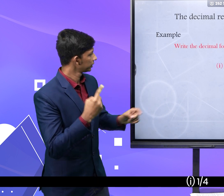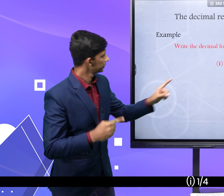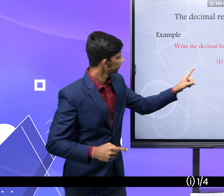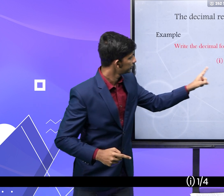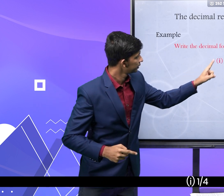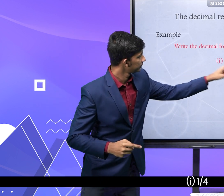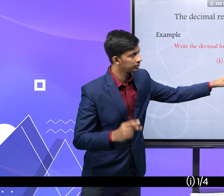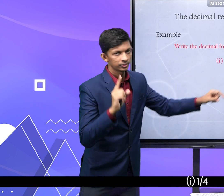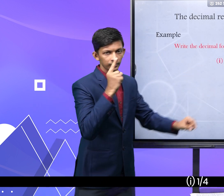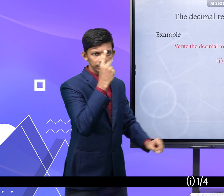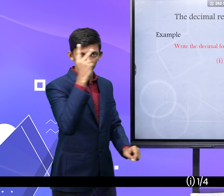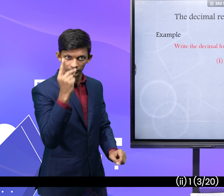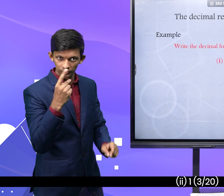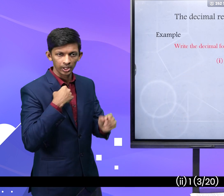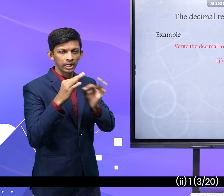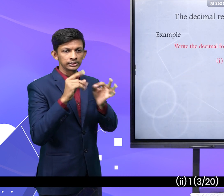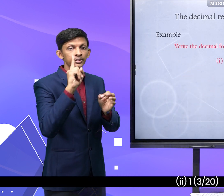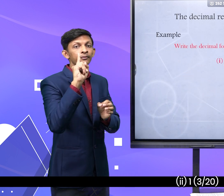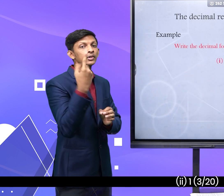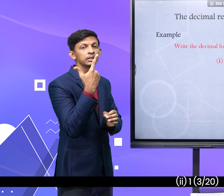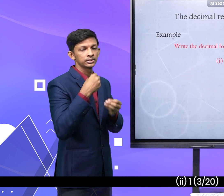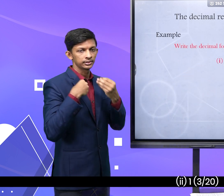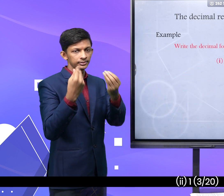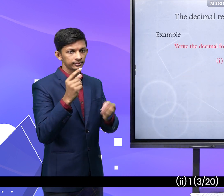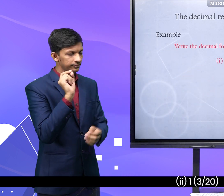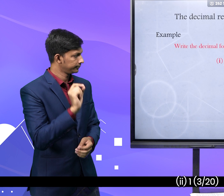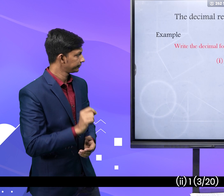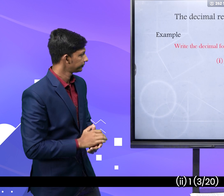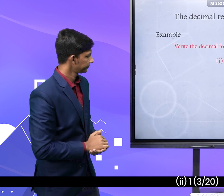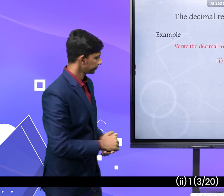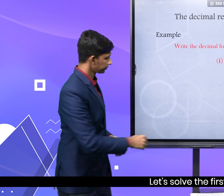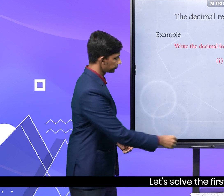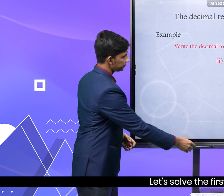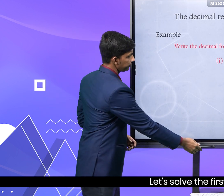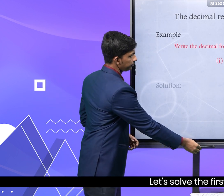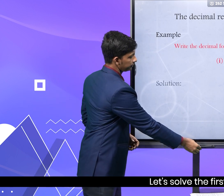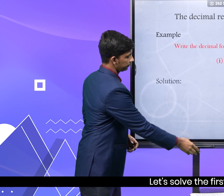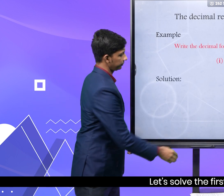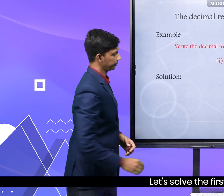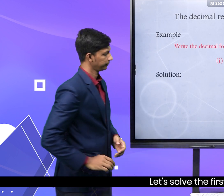First one, 1 by 4, and second one, 1, 3 by 20. Let's solve the first one.